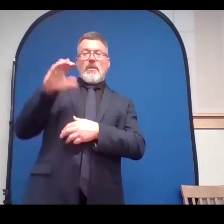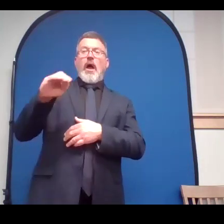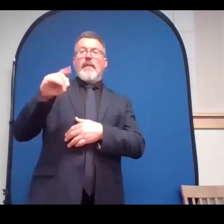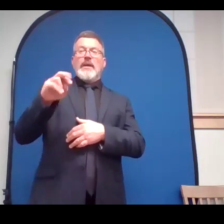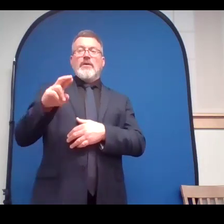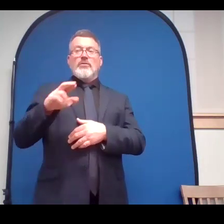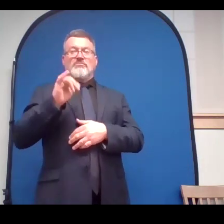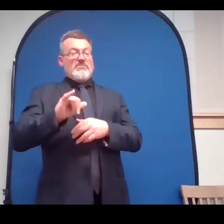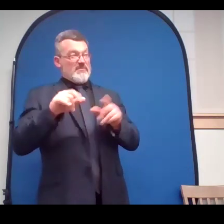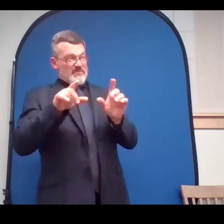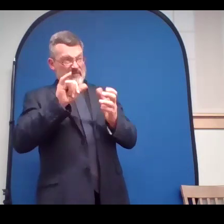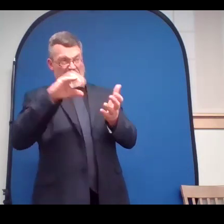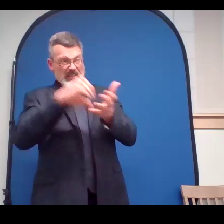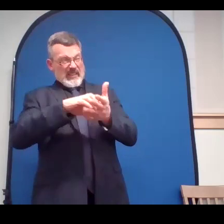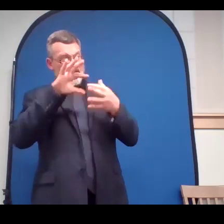correct?